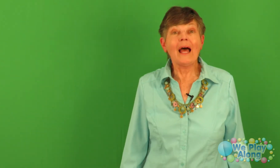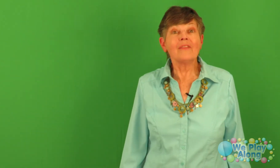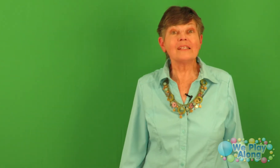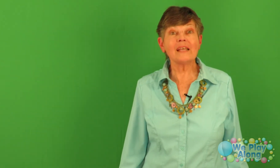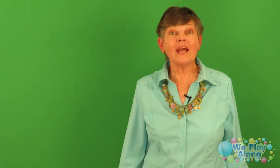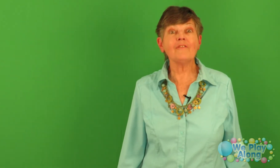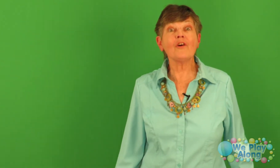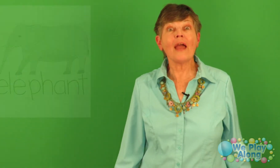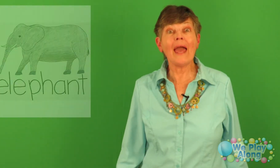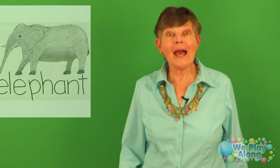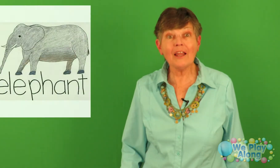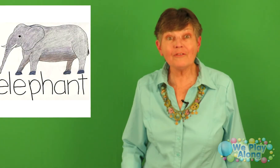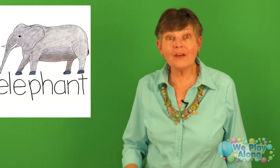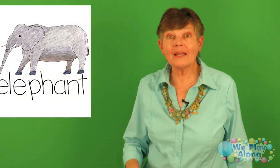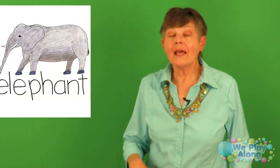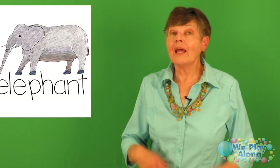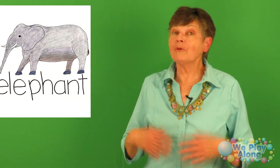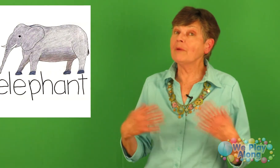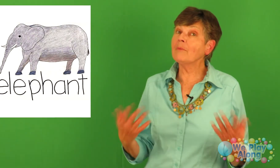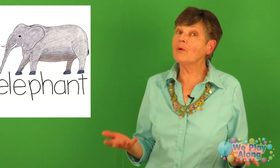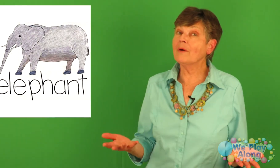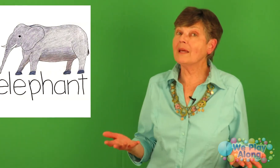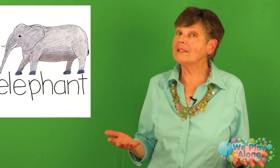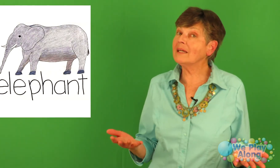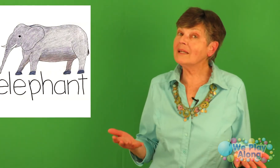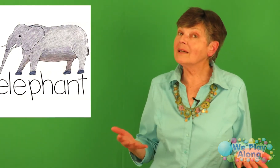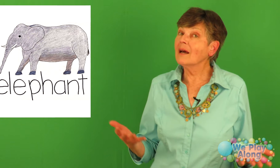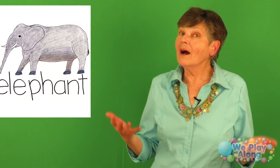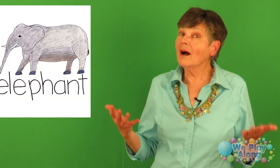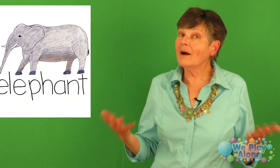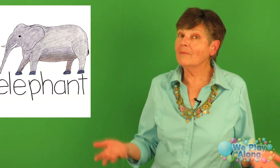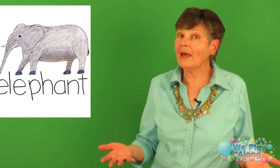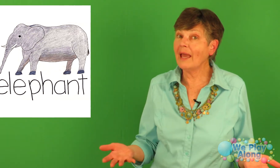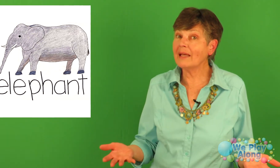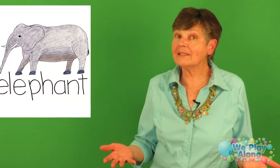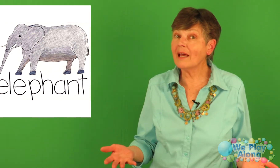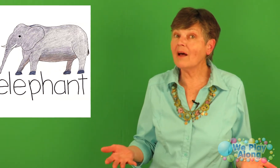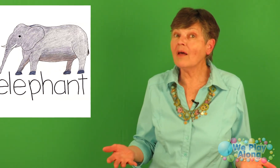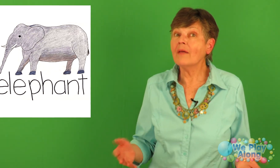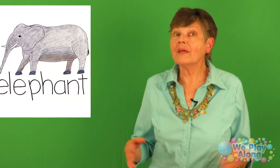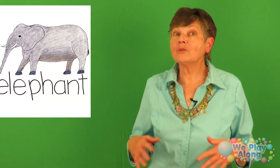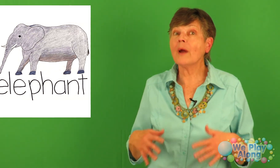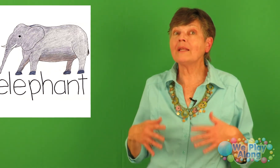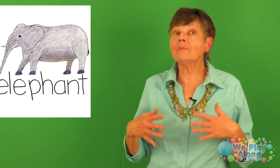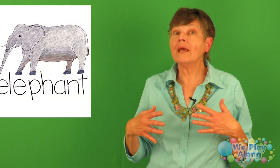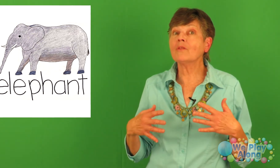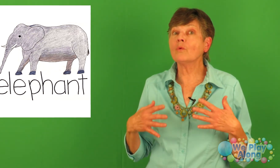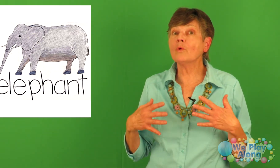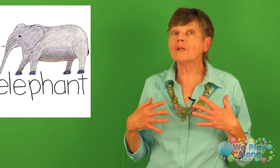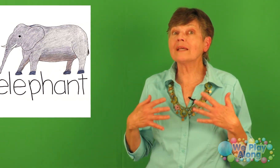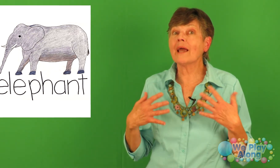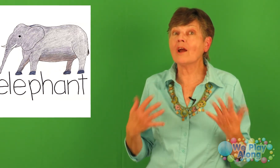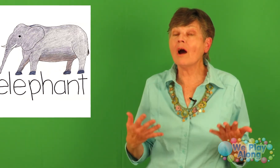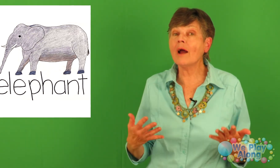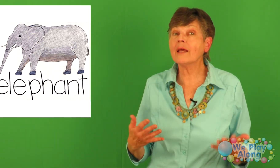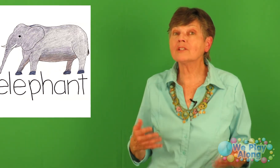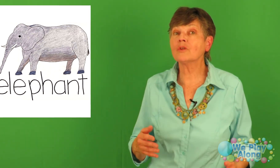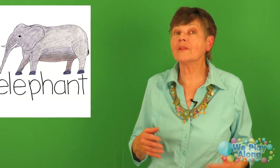The sign for elephant. And remember when they did ASL, they tried to make the words iconic so that they